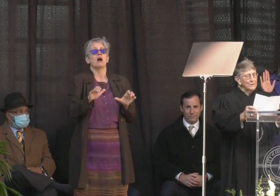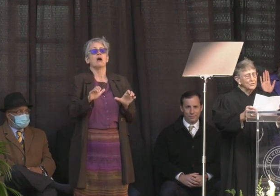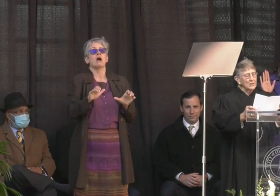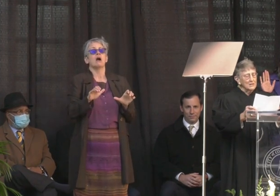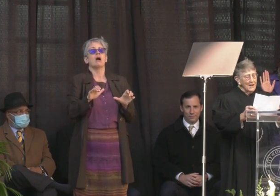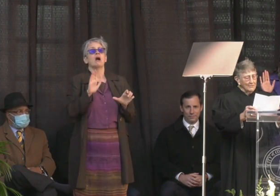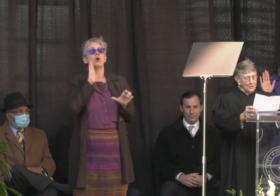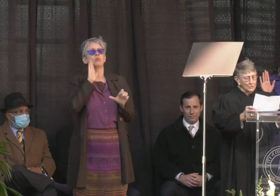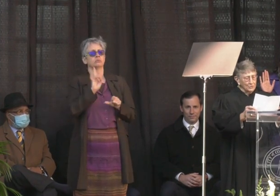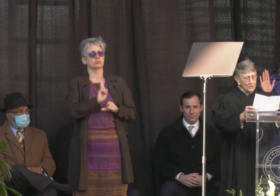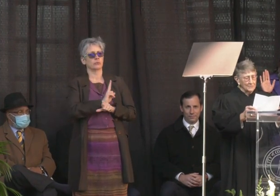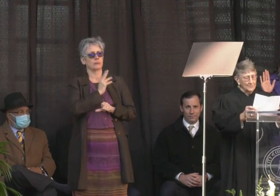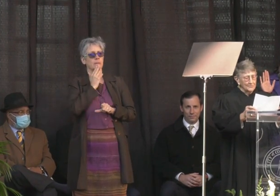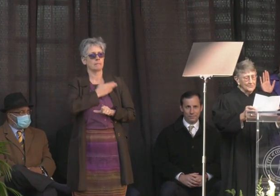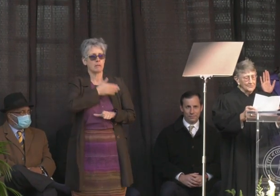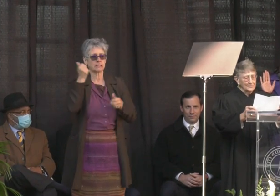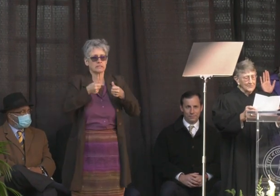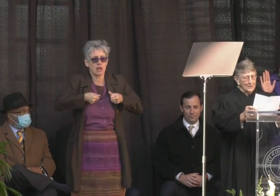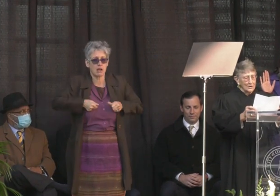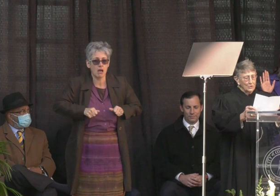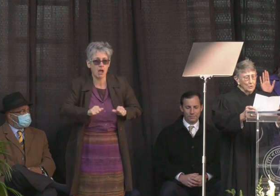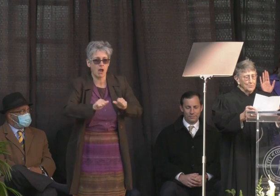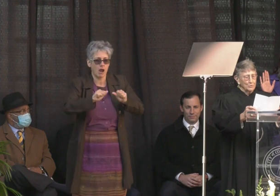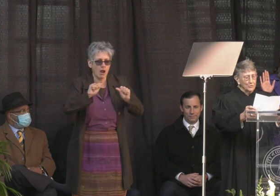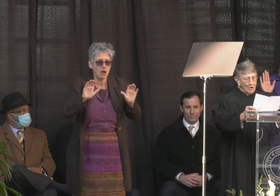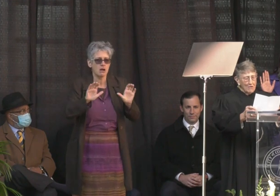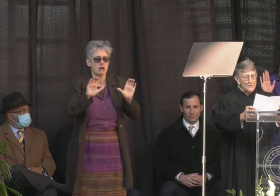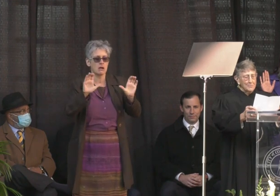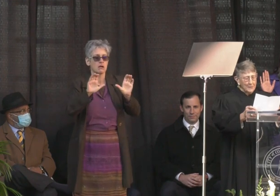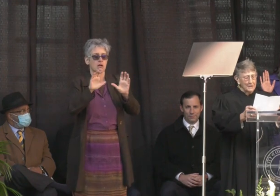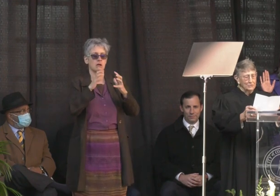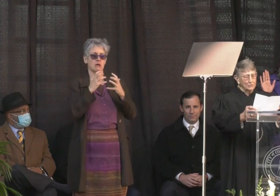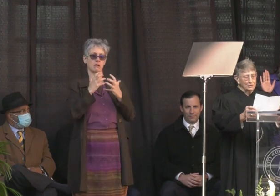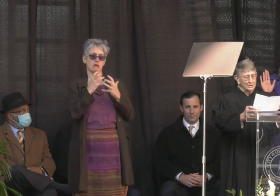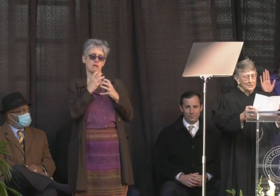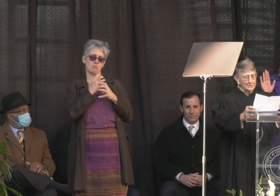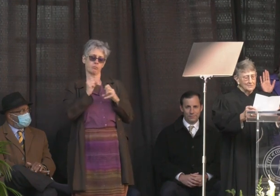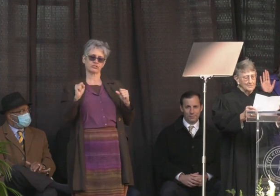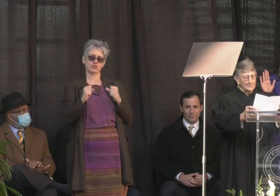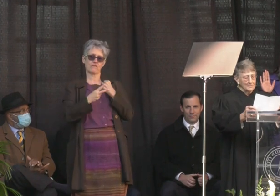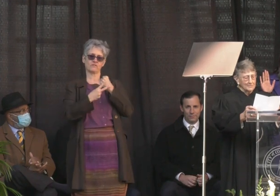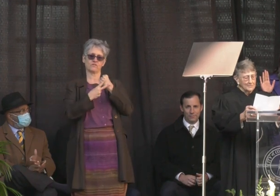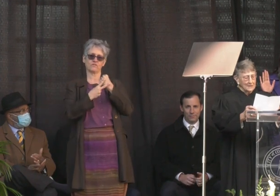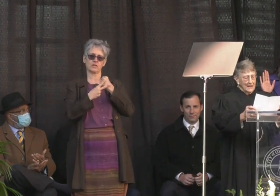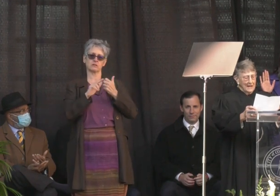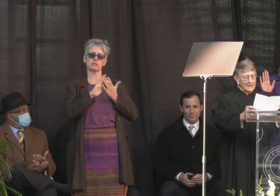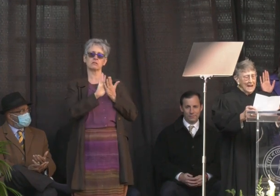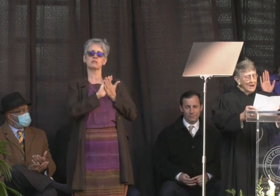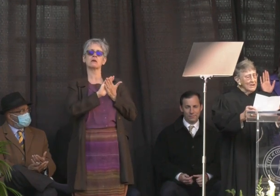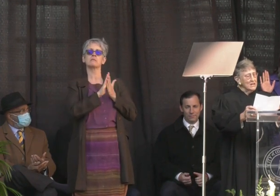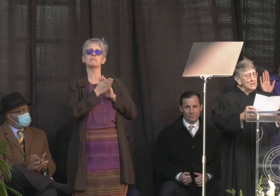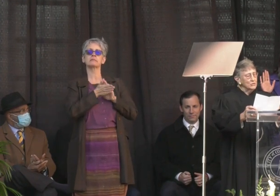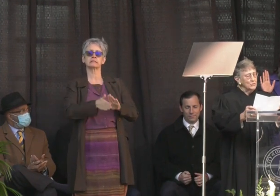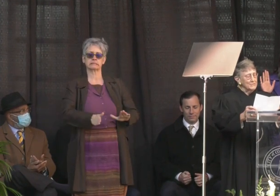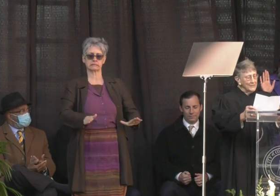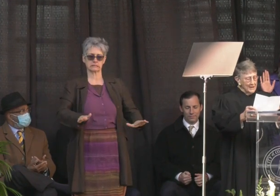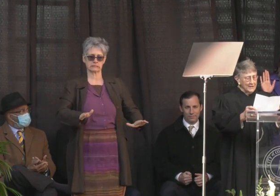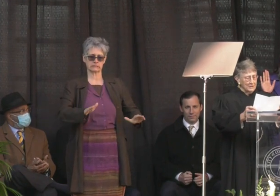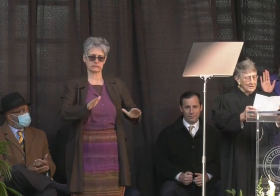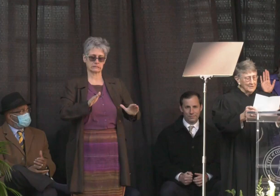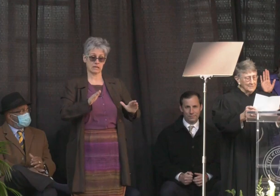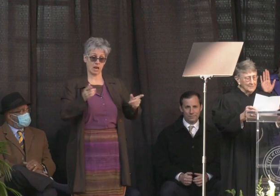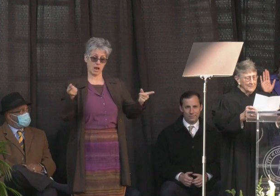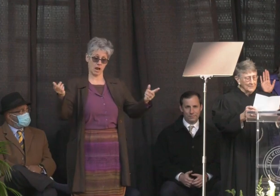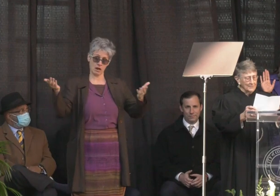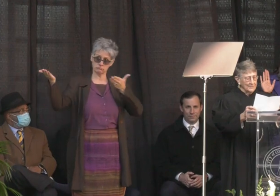My best endeavors. My best endeavors. To preserve the peace. To preserve the peace. And carry into